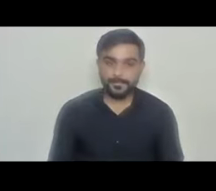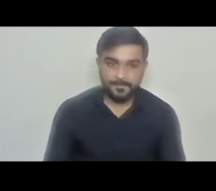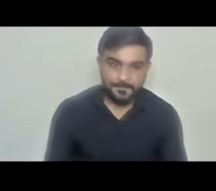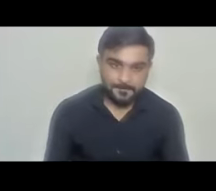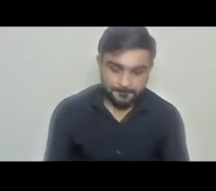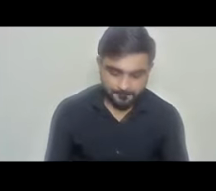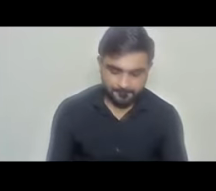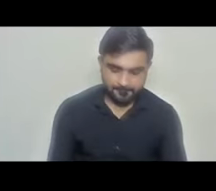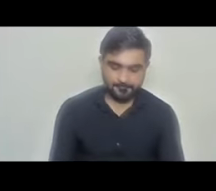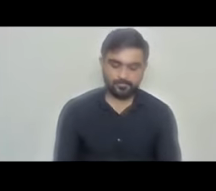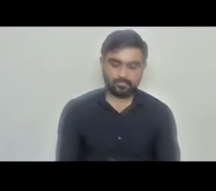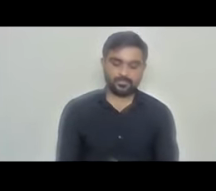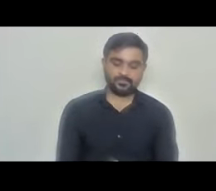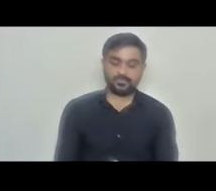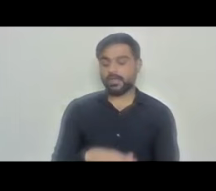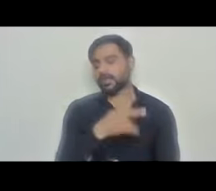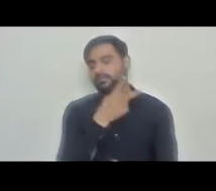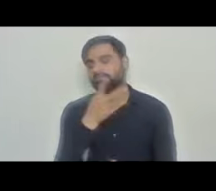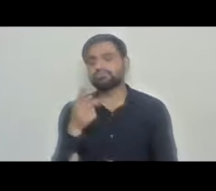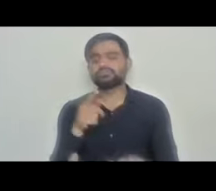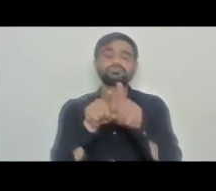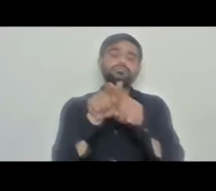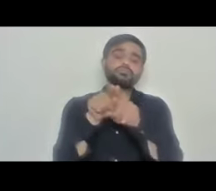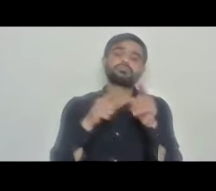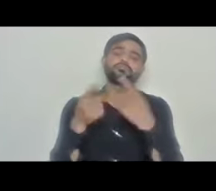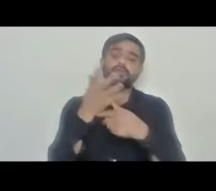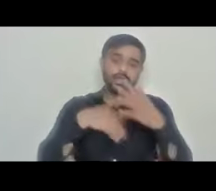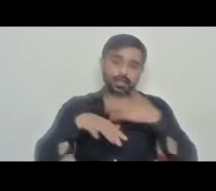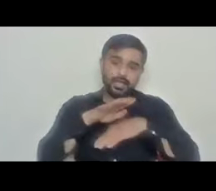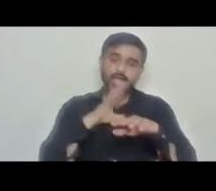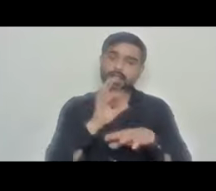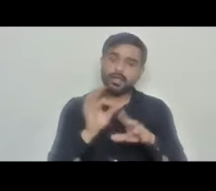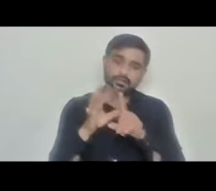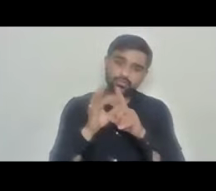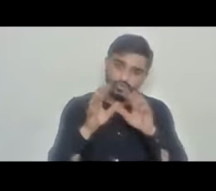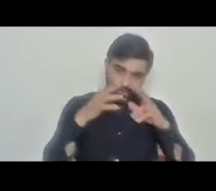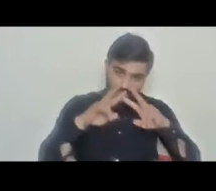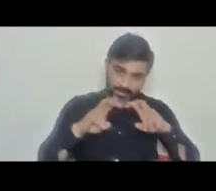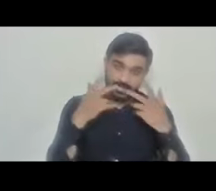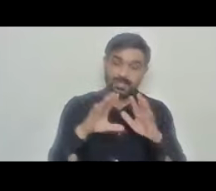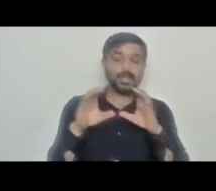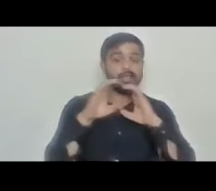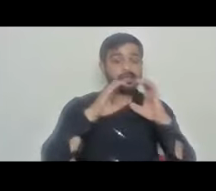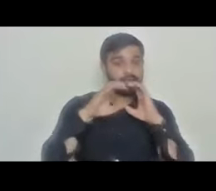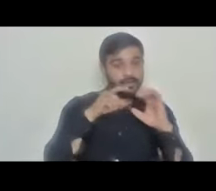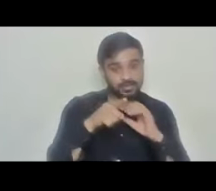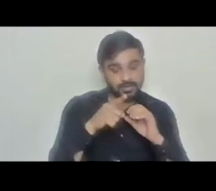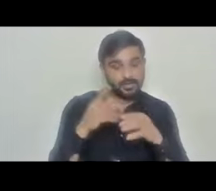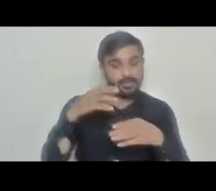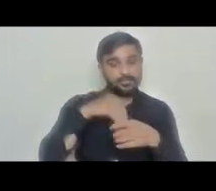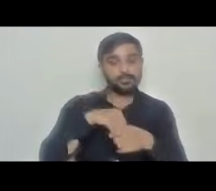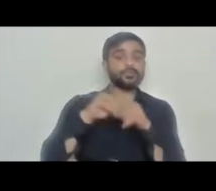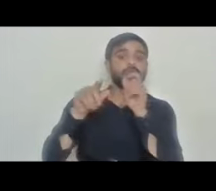Or there are other types of, for example, there's the discourse analysis, where you actually analyze the communication in which people